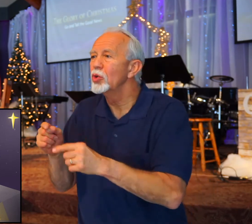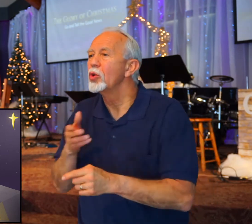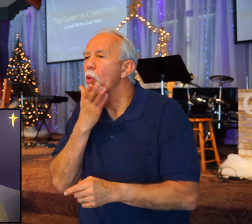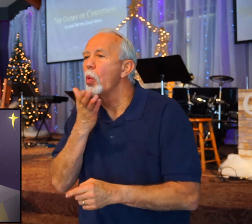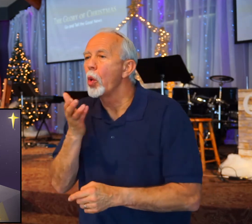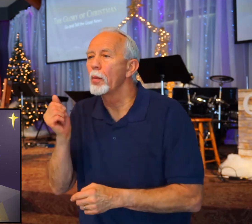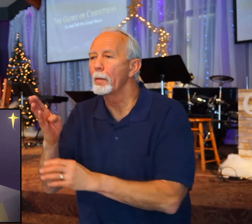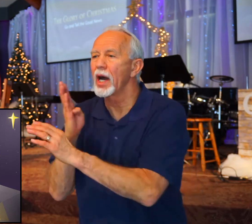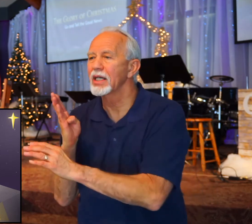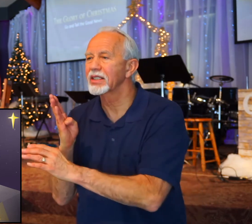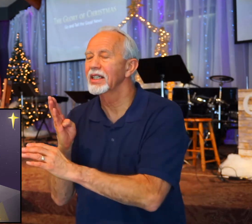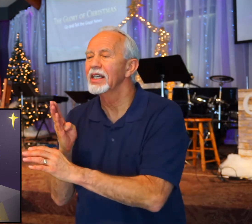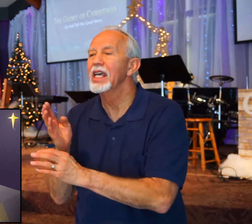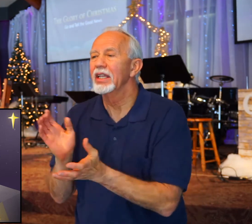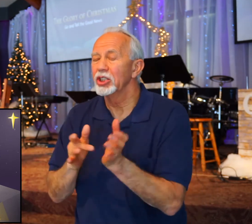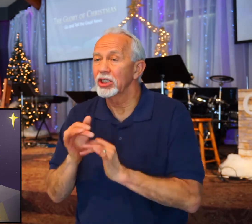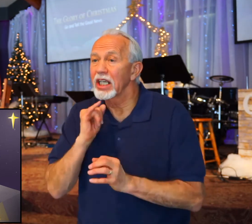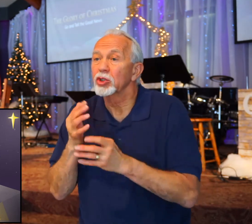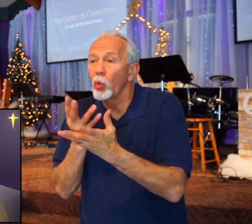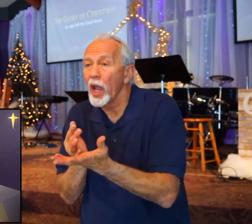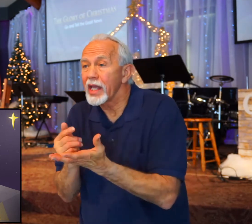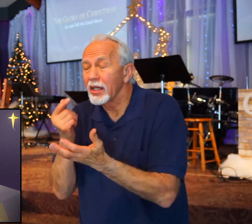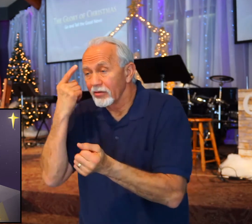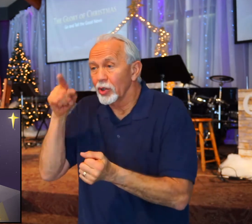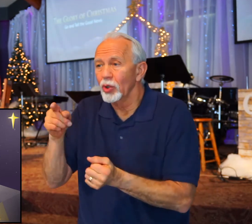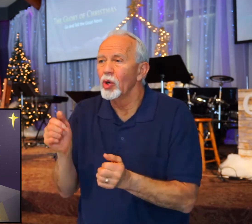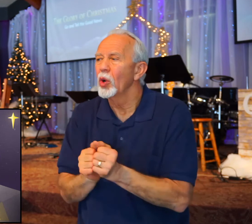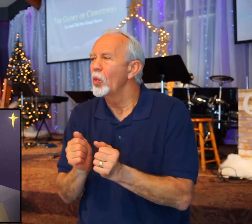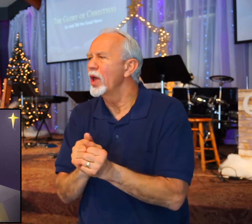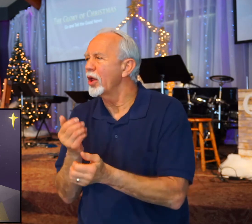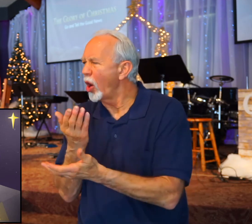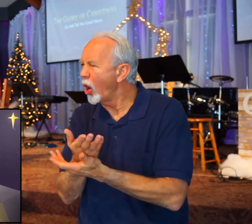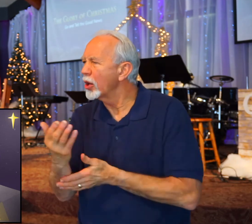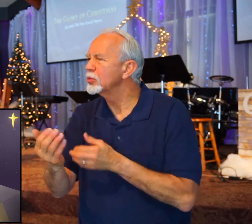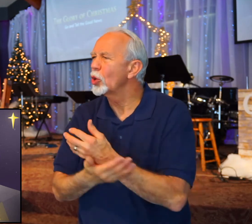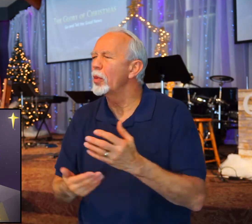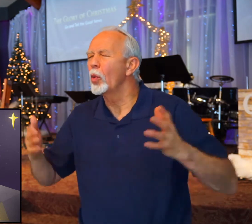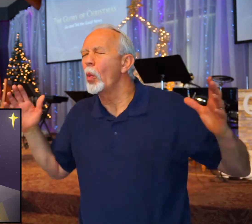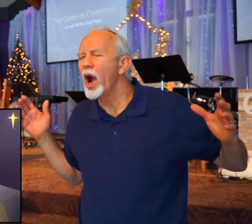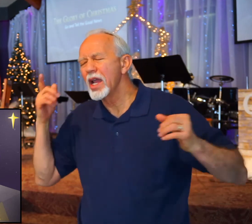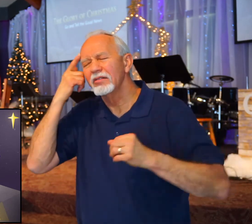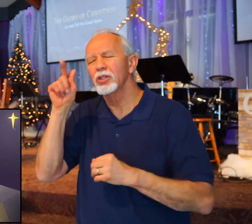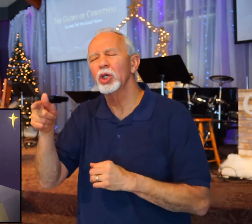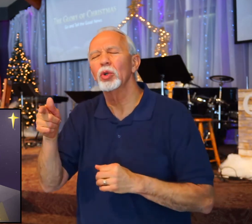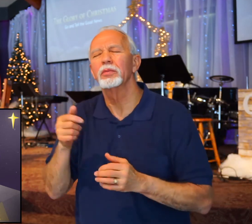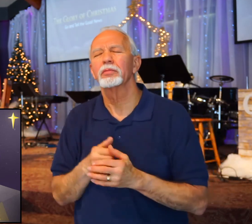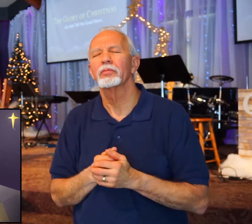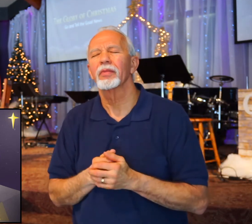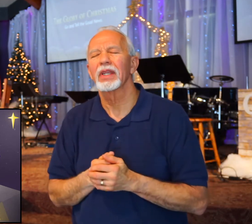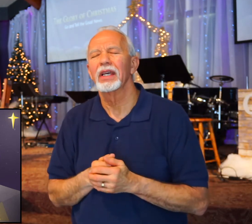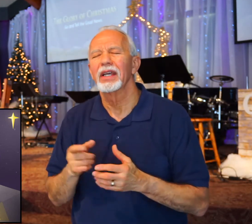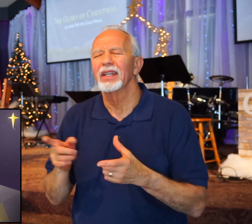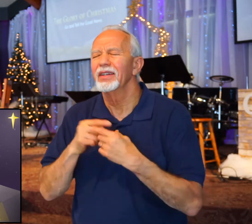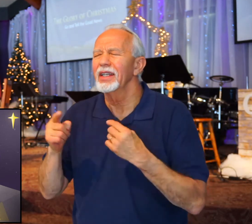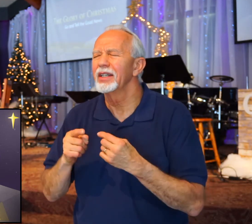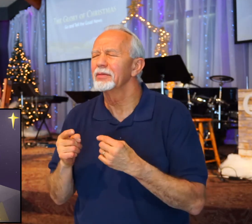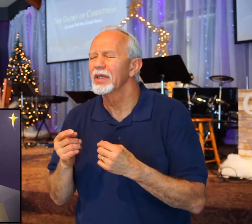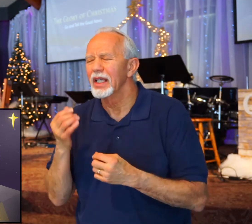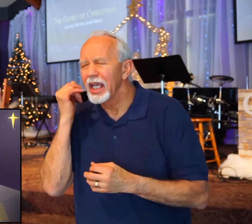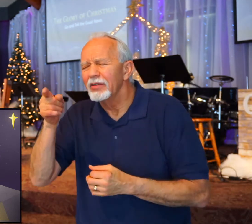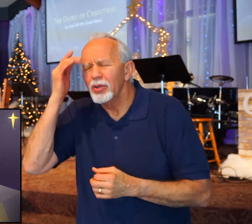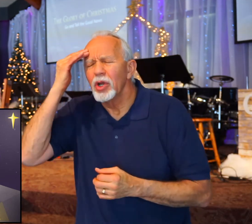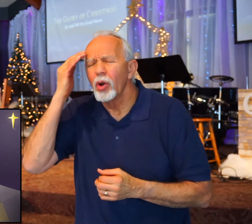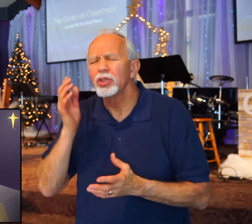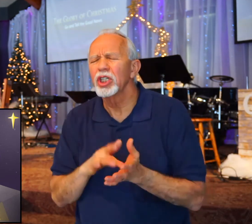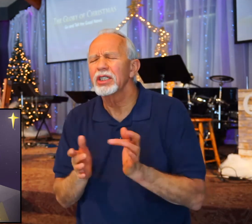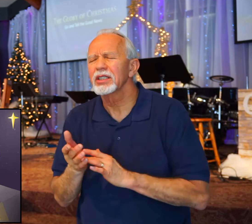bus, that Jesus is waiting with arms open wide for you. And then on the other hand, if you do know Jesus